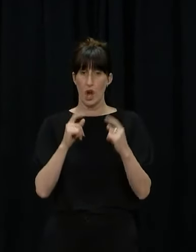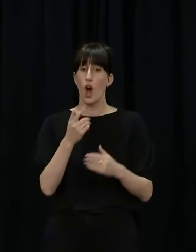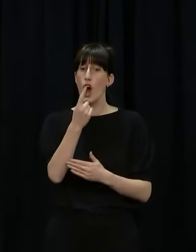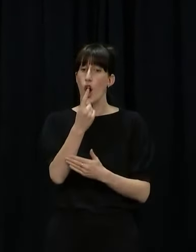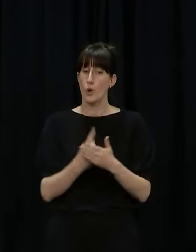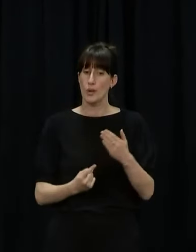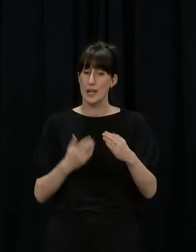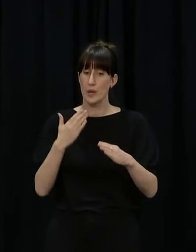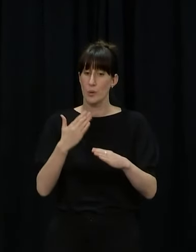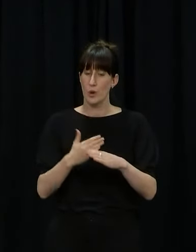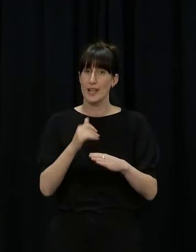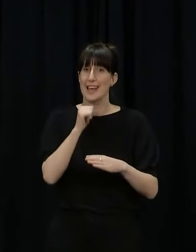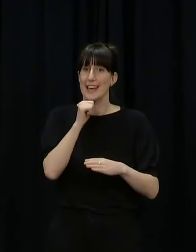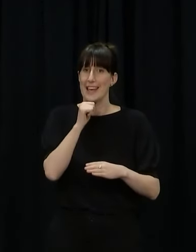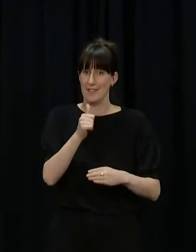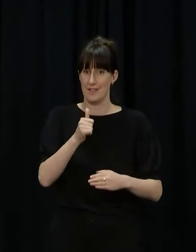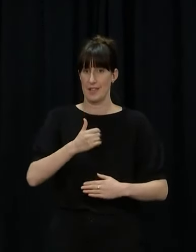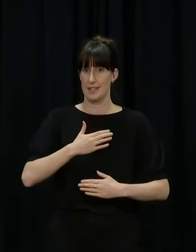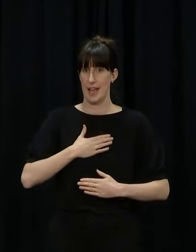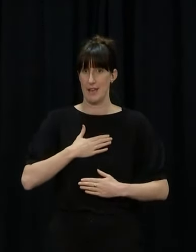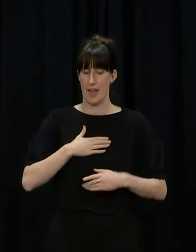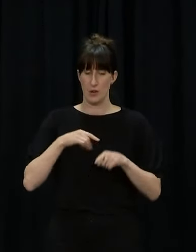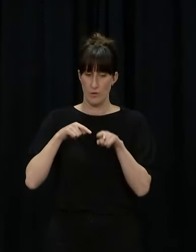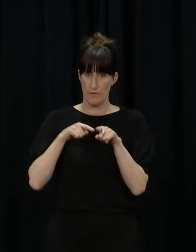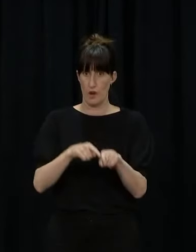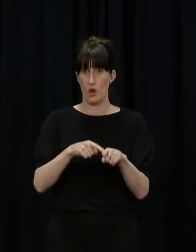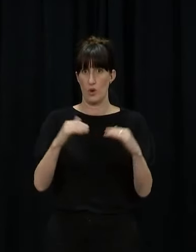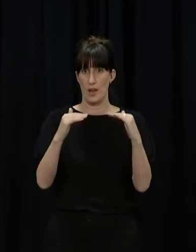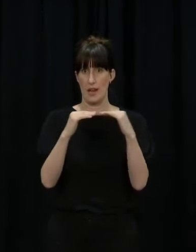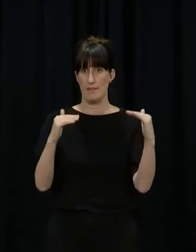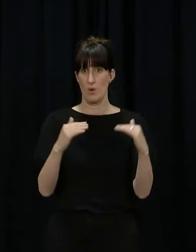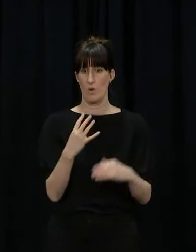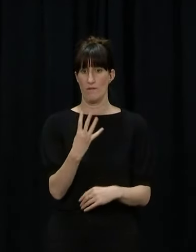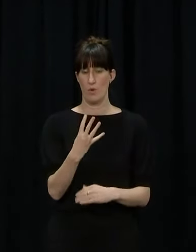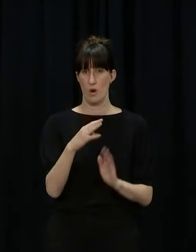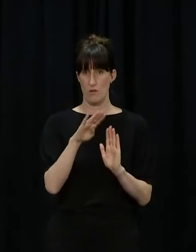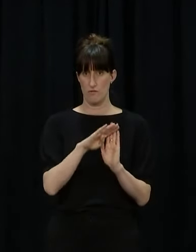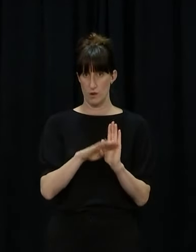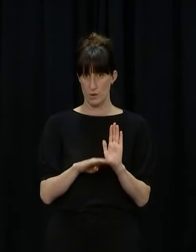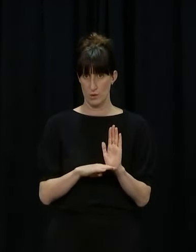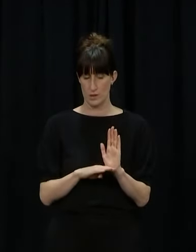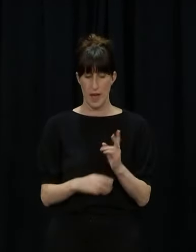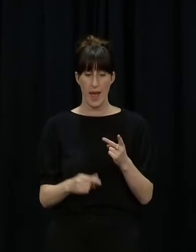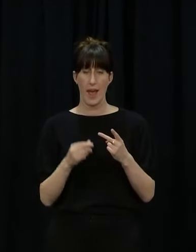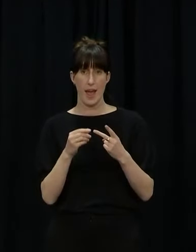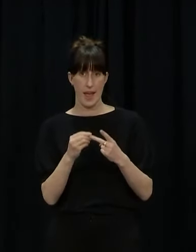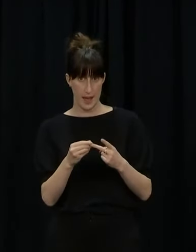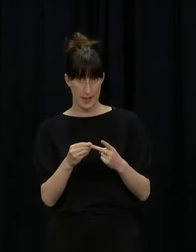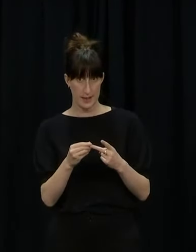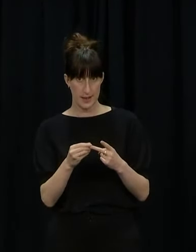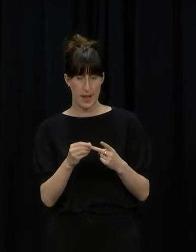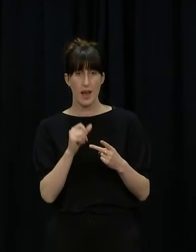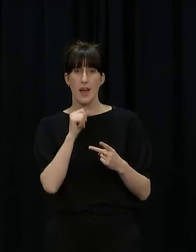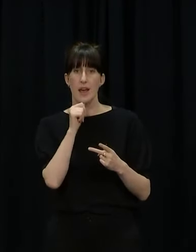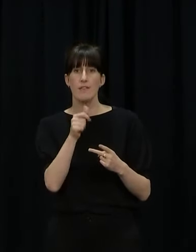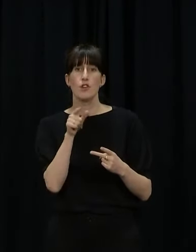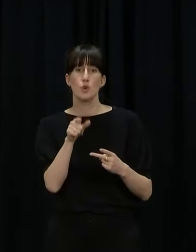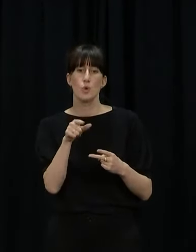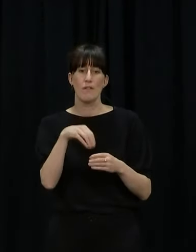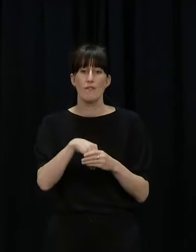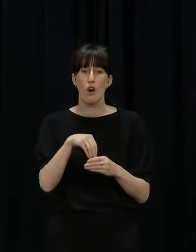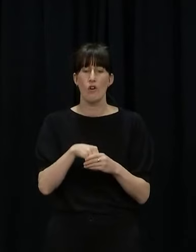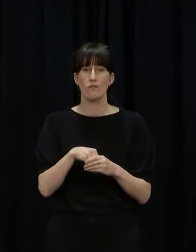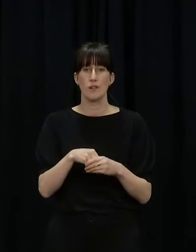can operate safely within level 4 protocols, and B, if they are part of that supply chain